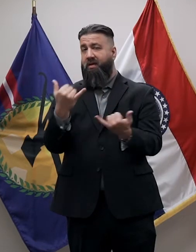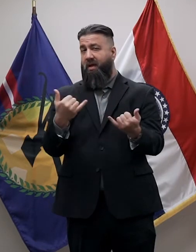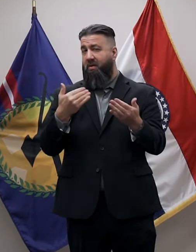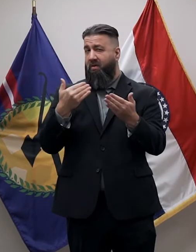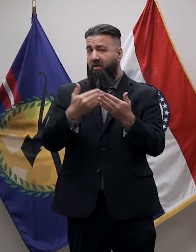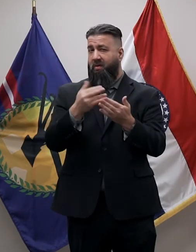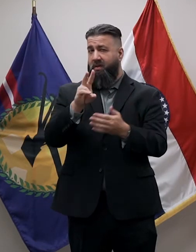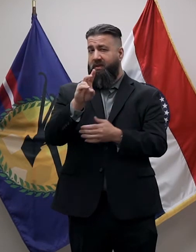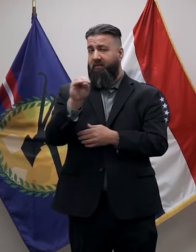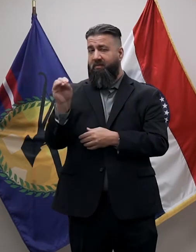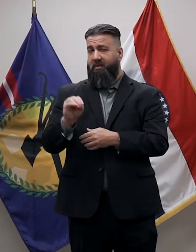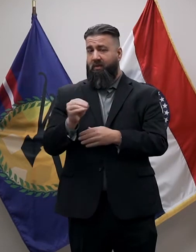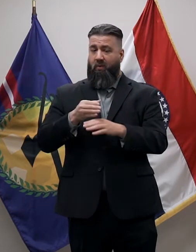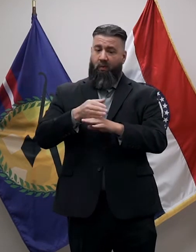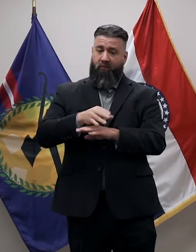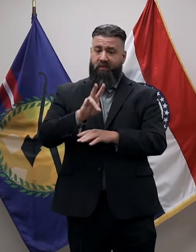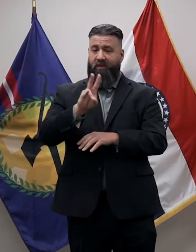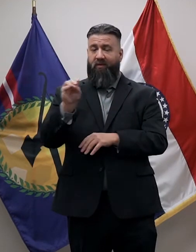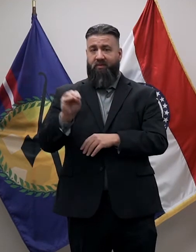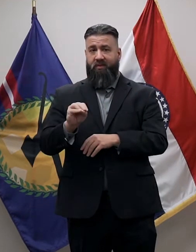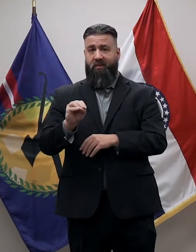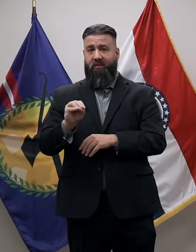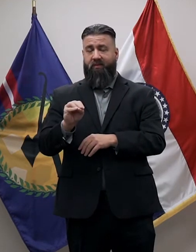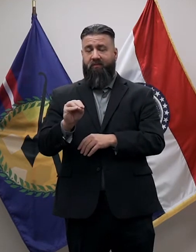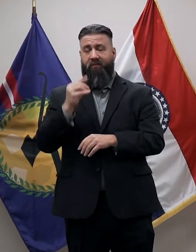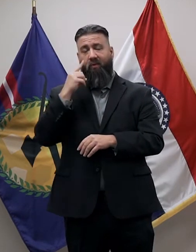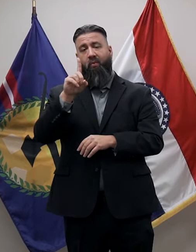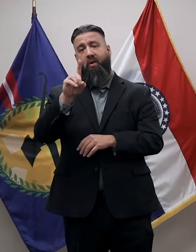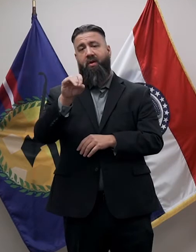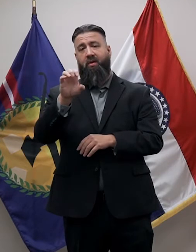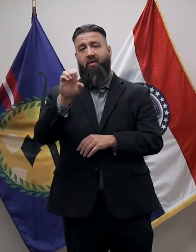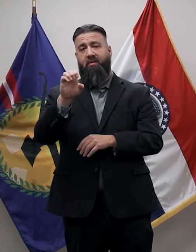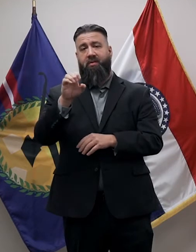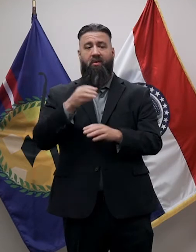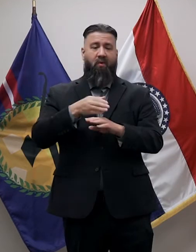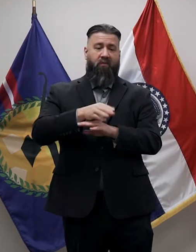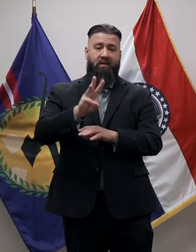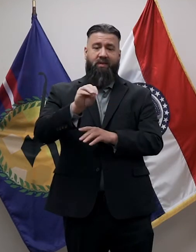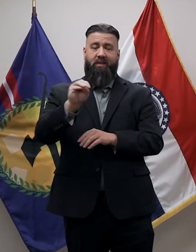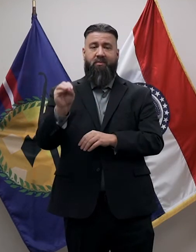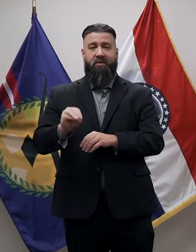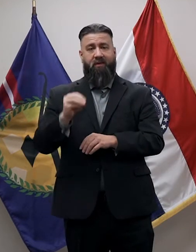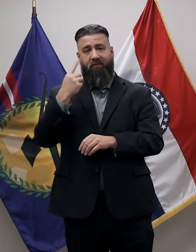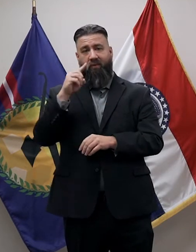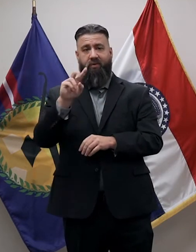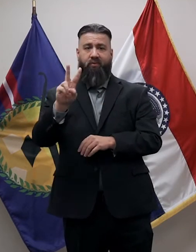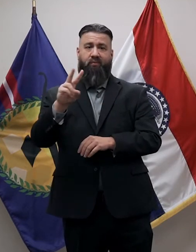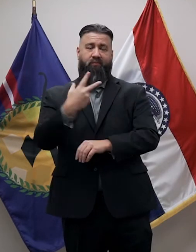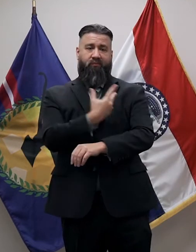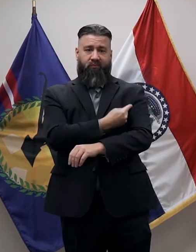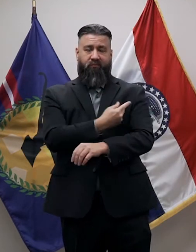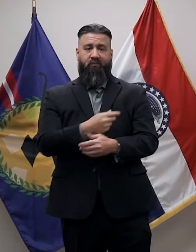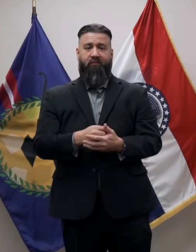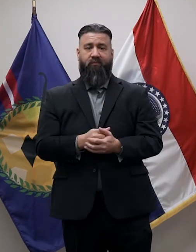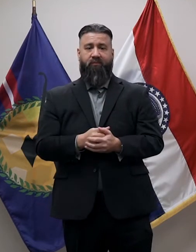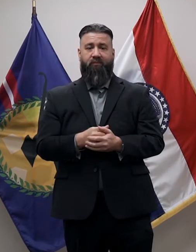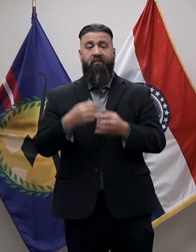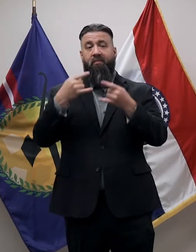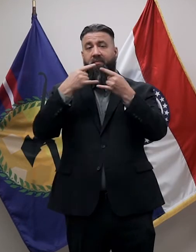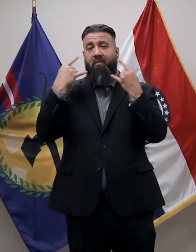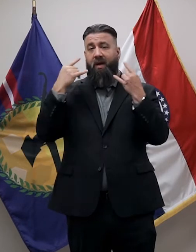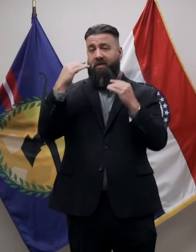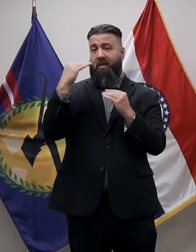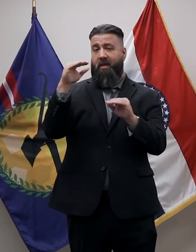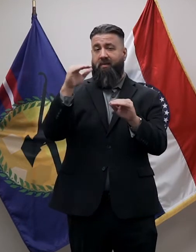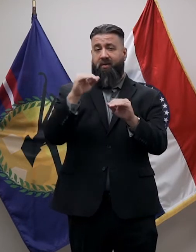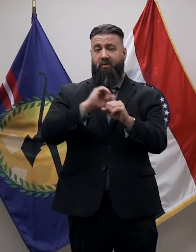70%, over 70% for 1 dose and over 62% for 2 doses. With masks limiting the